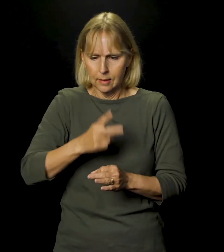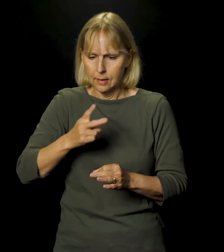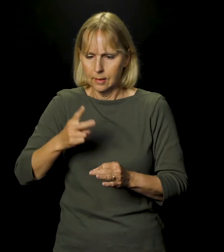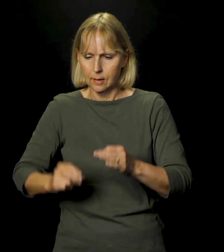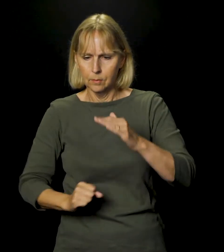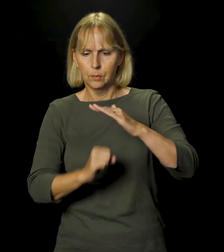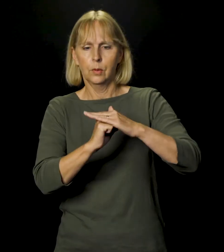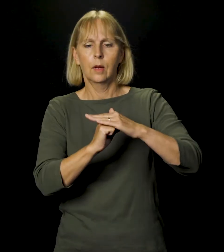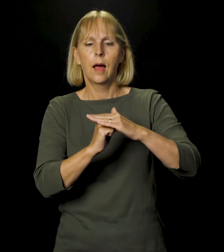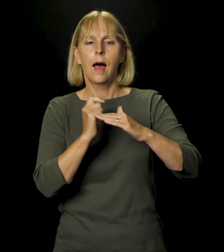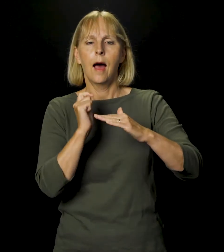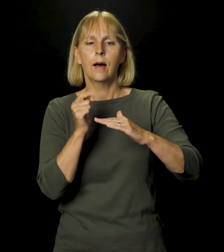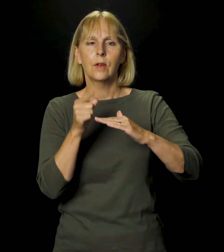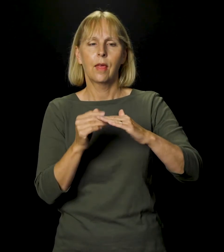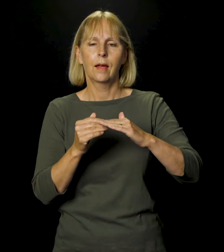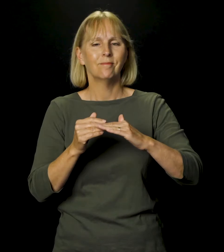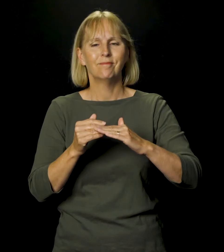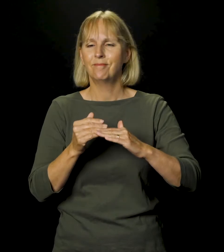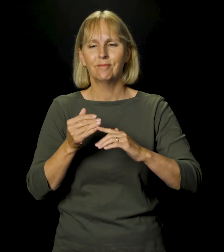we make them at all.